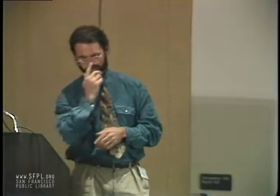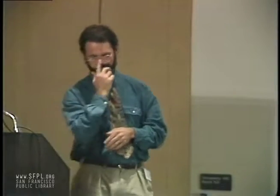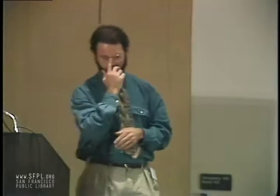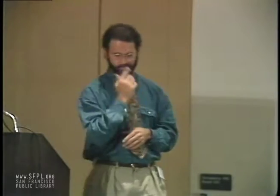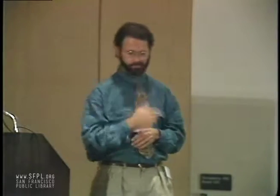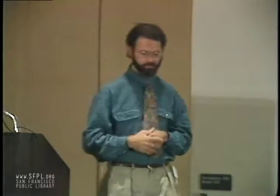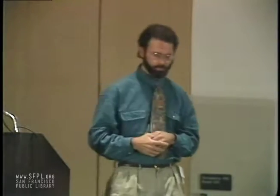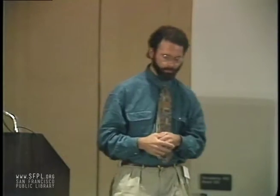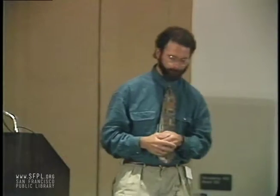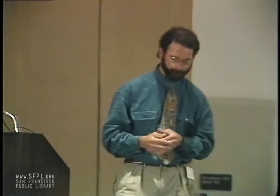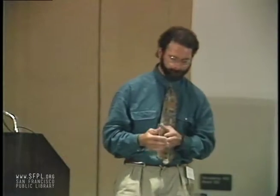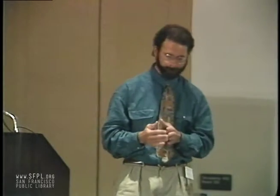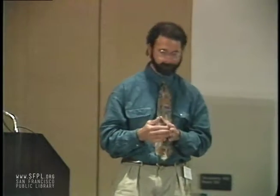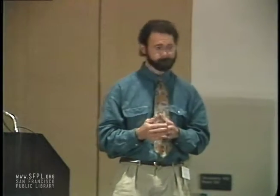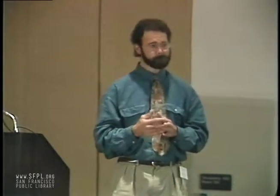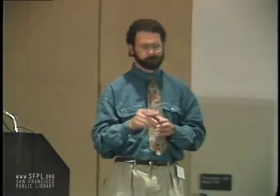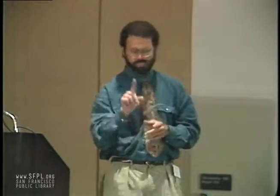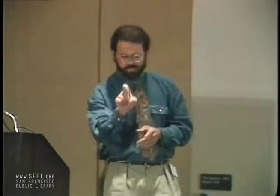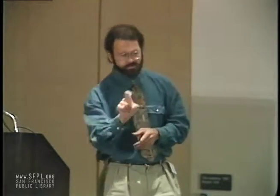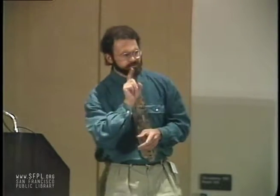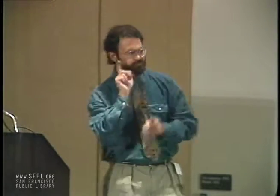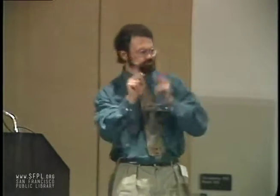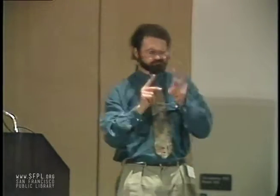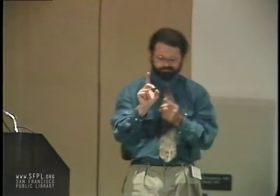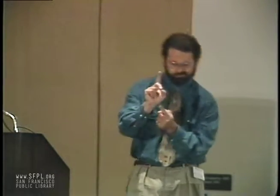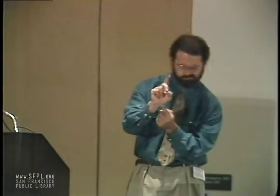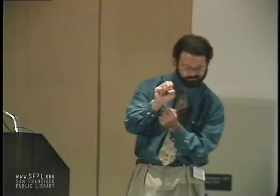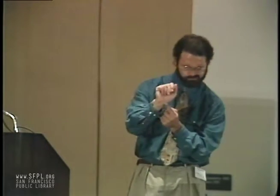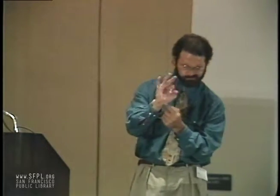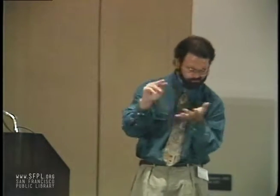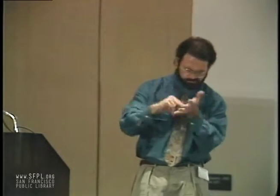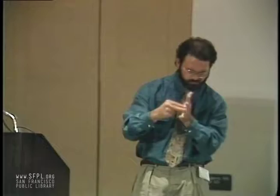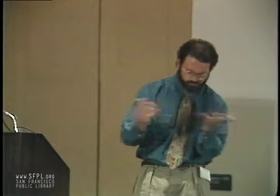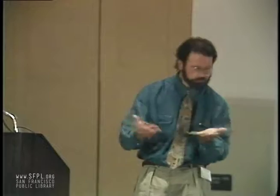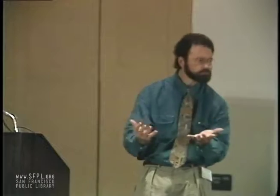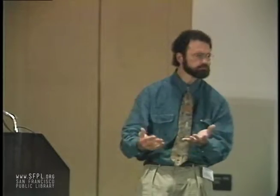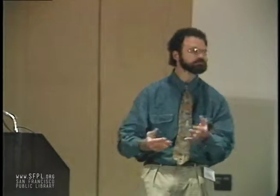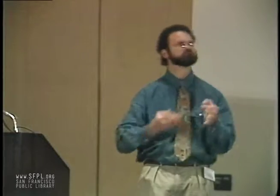positive. There's no way to be anything other than deaf.